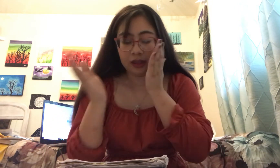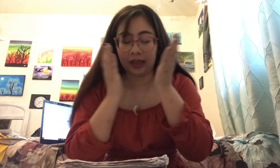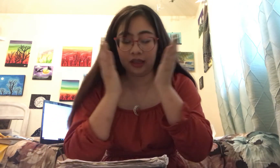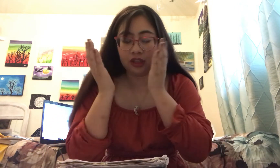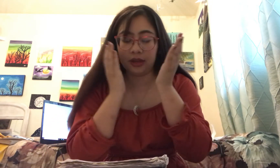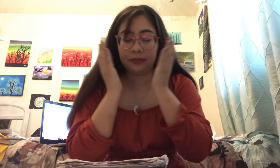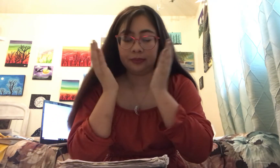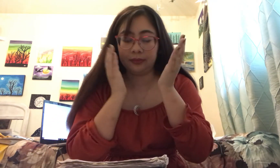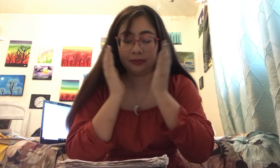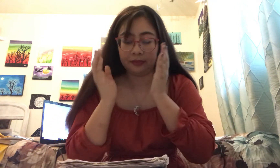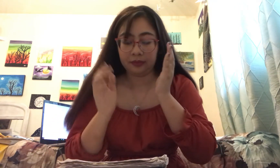Malaysia,